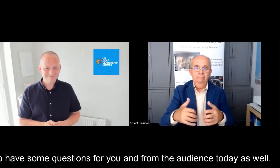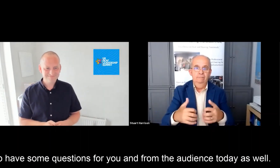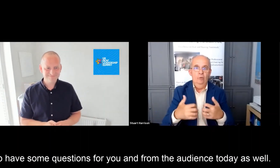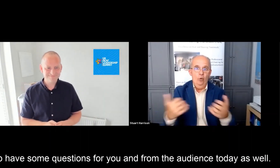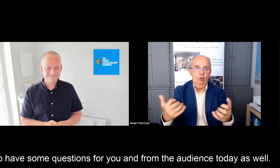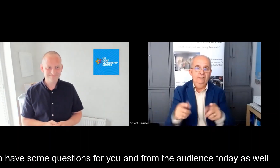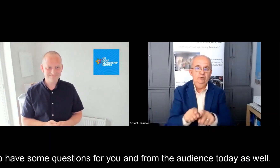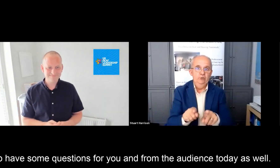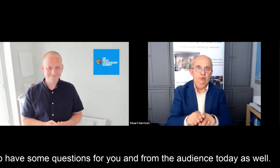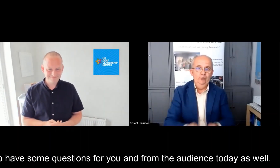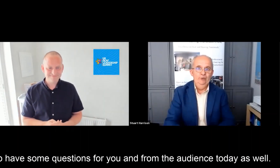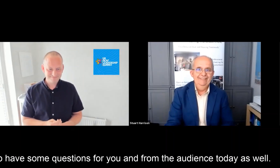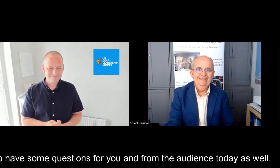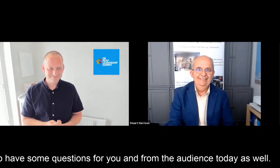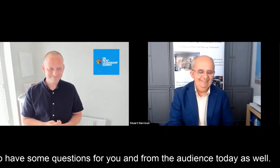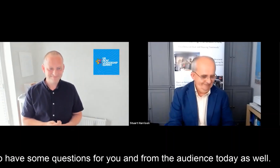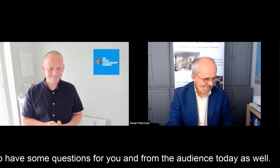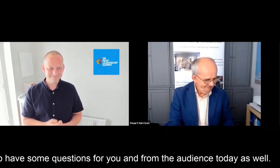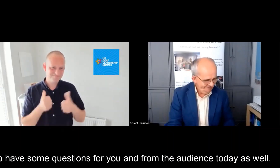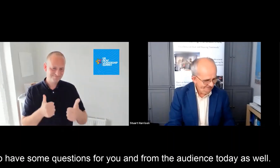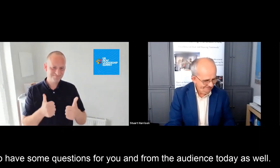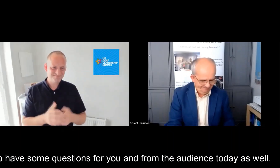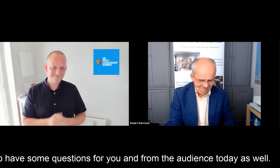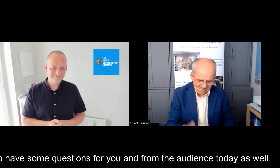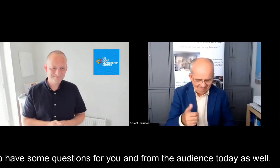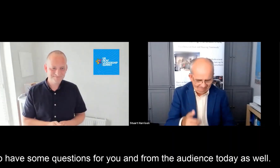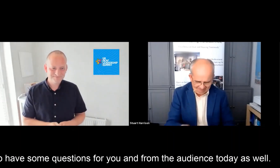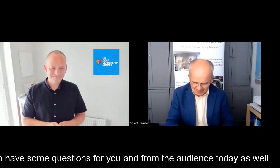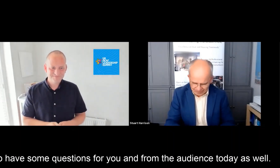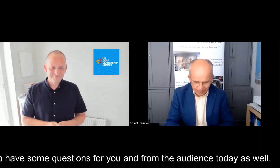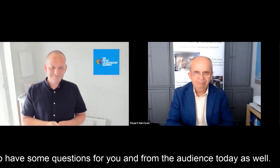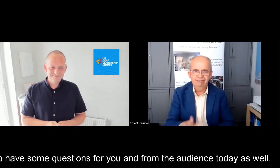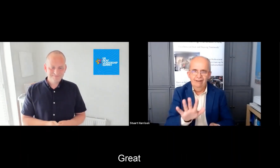Yeah, and also from our audience today as well. Great.